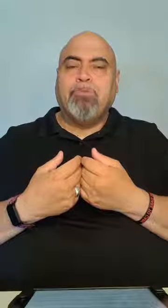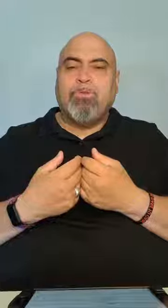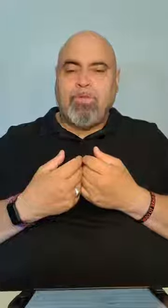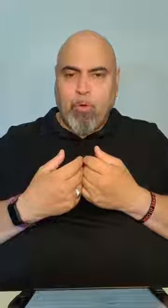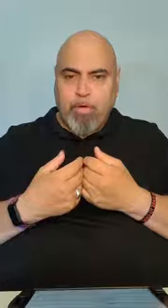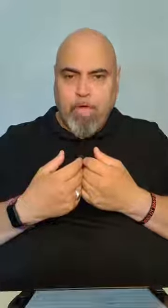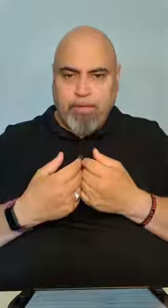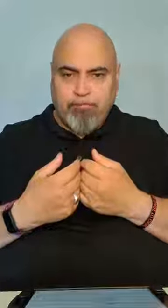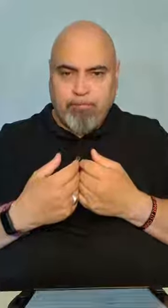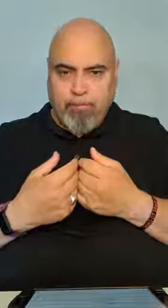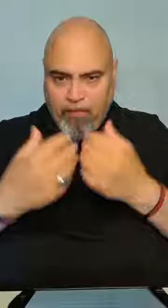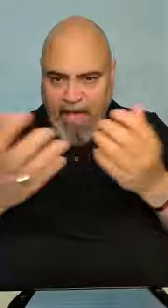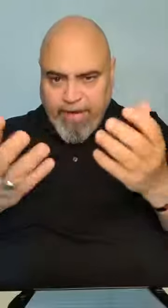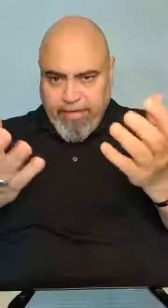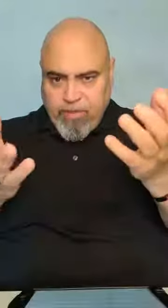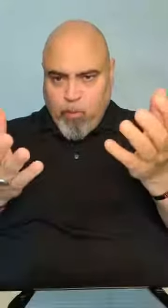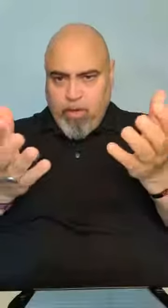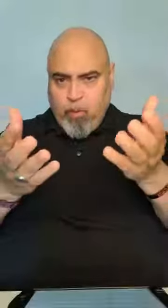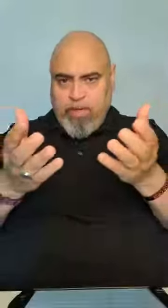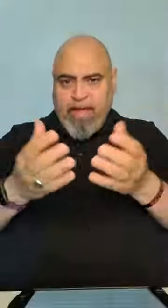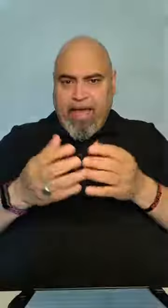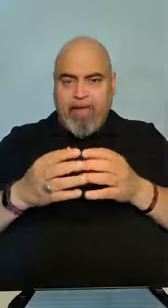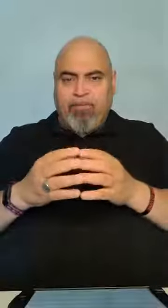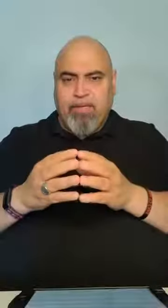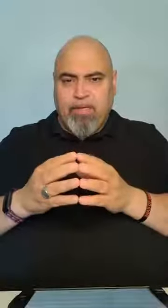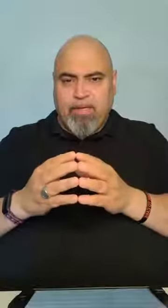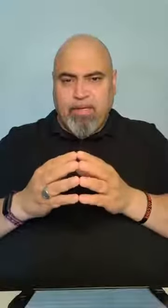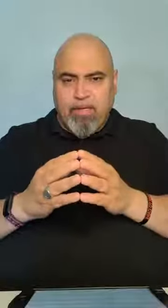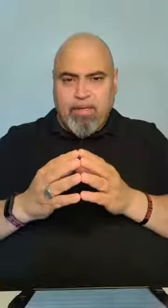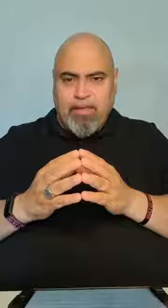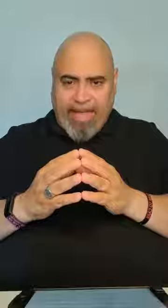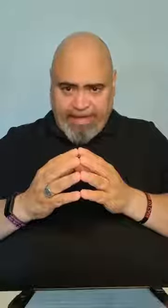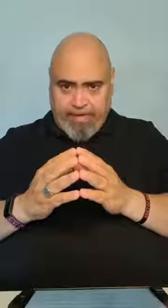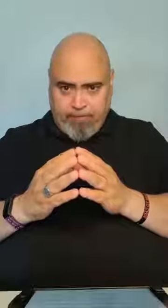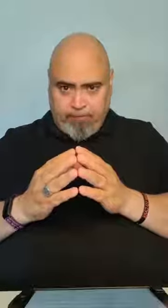to know God. That is what we have gained.